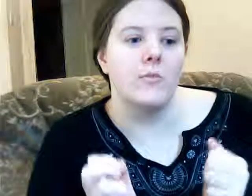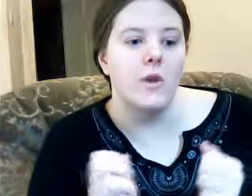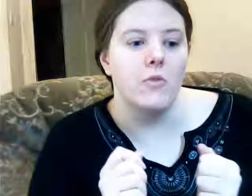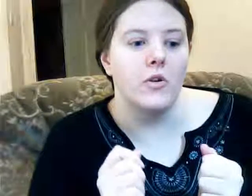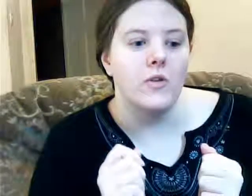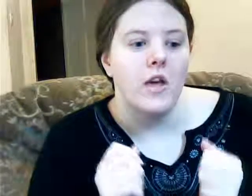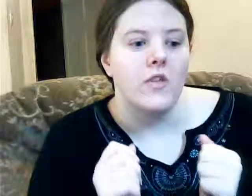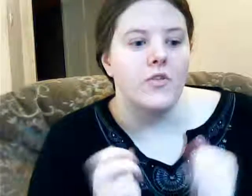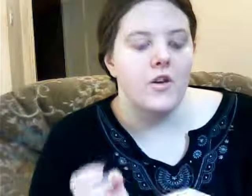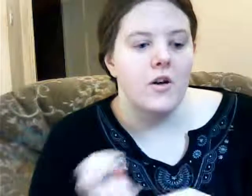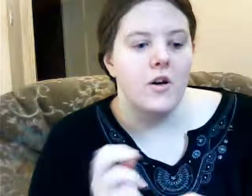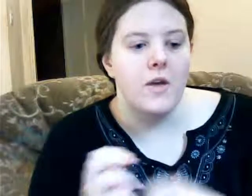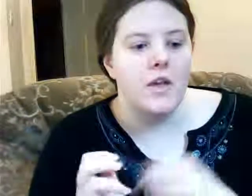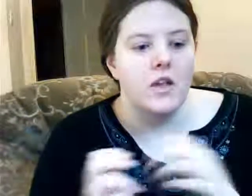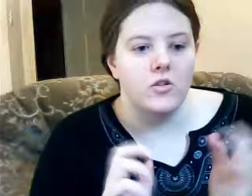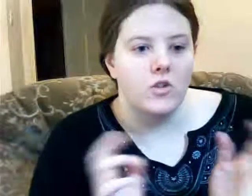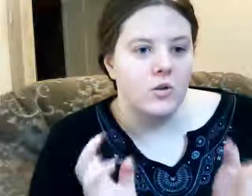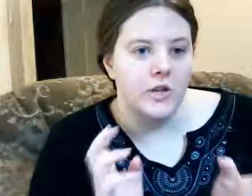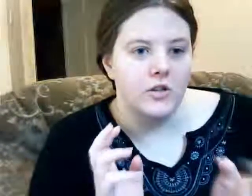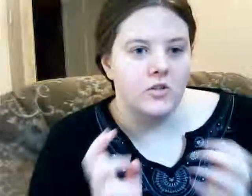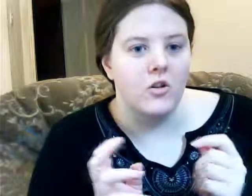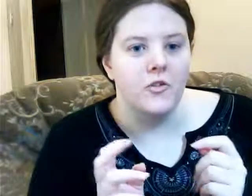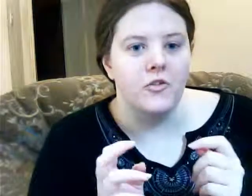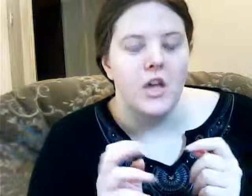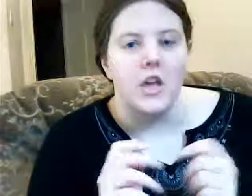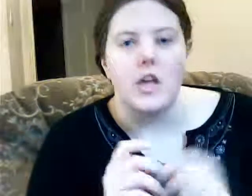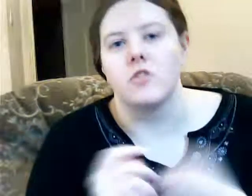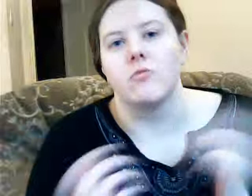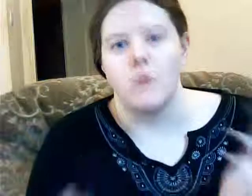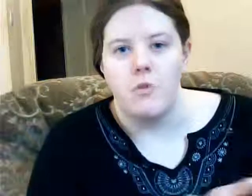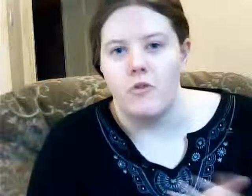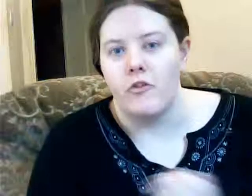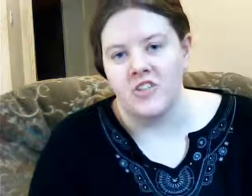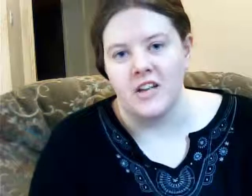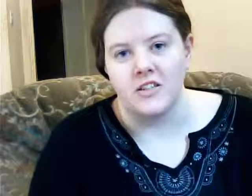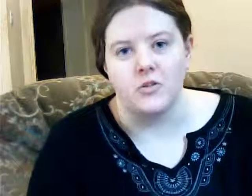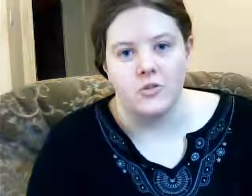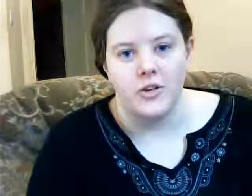moment that are making the comments of it's a rip off of assassin's creed